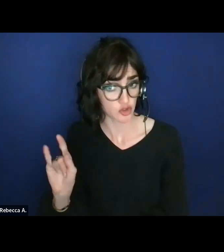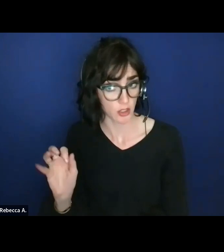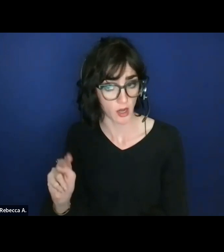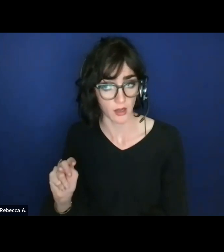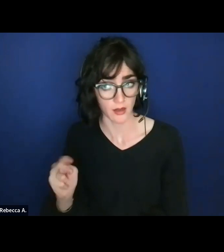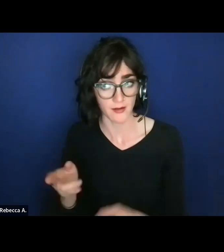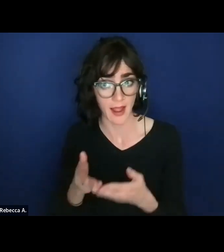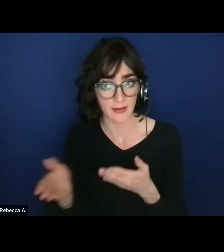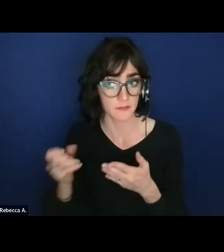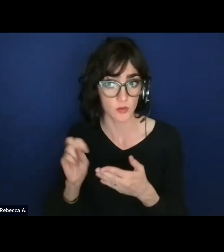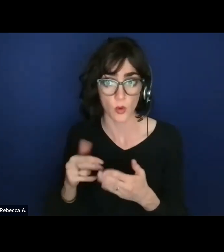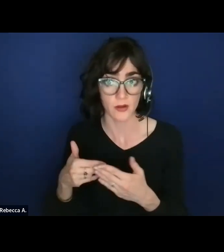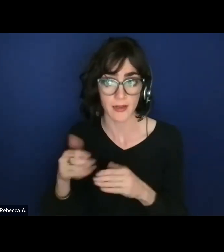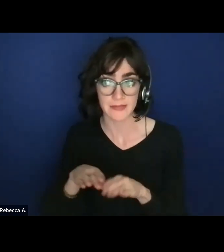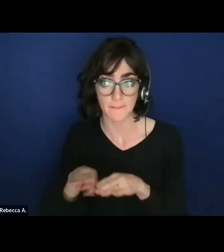steps?